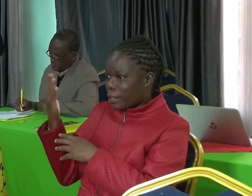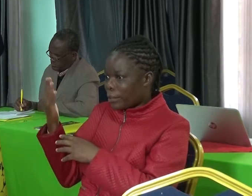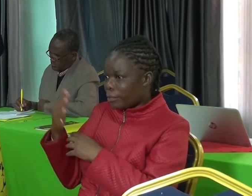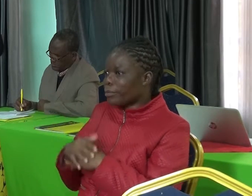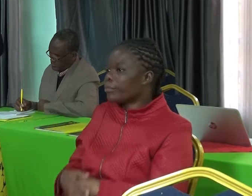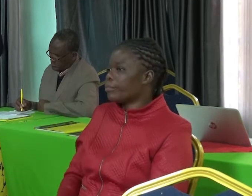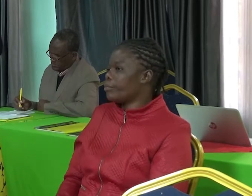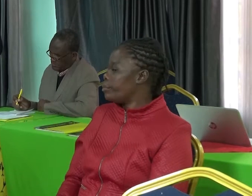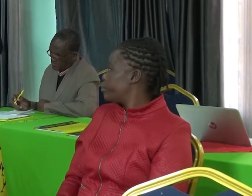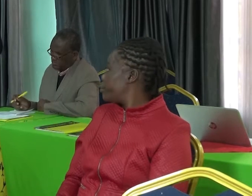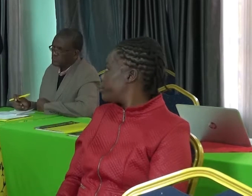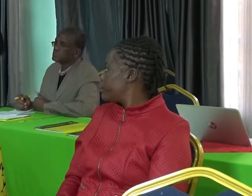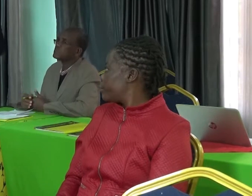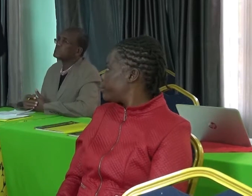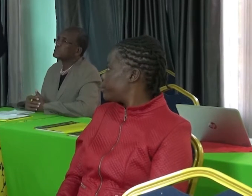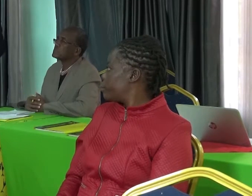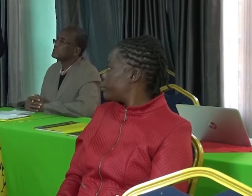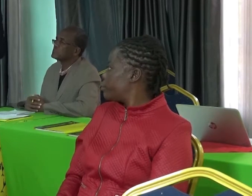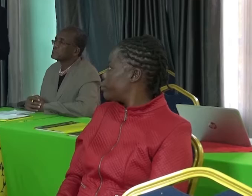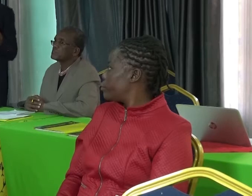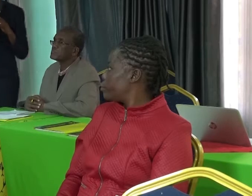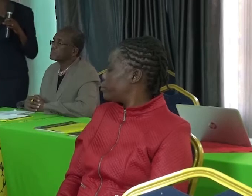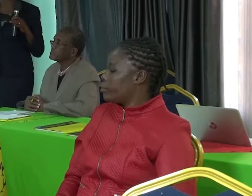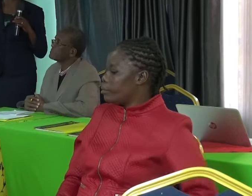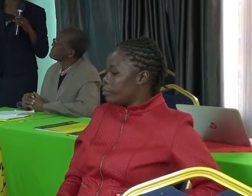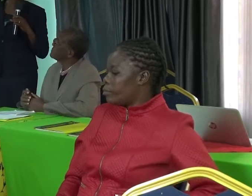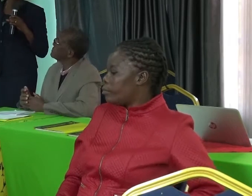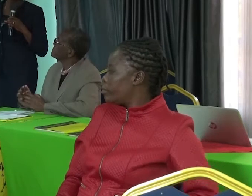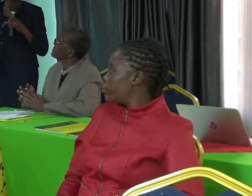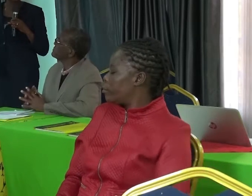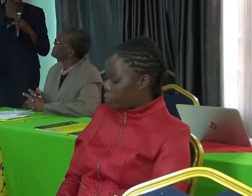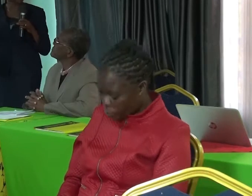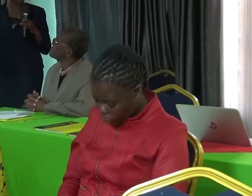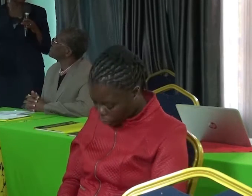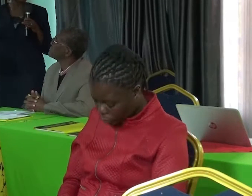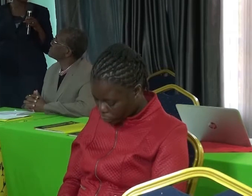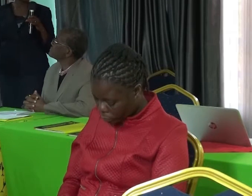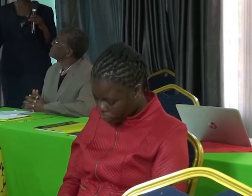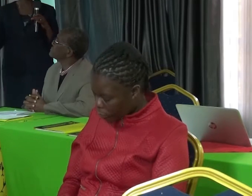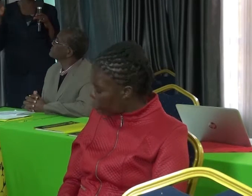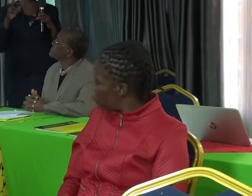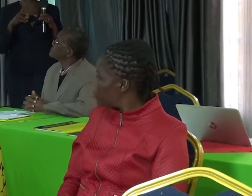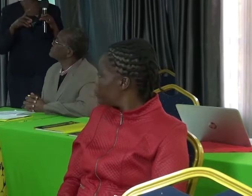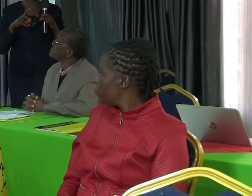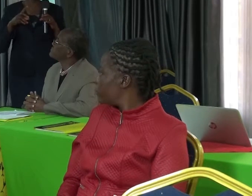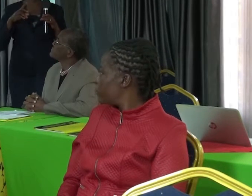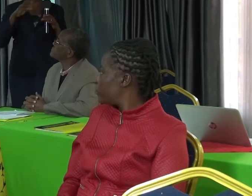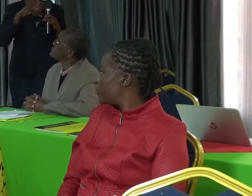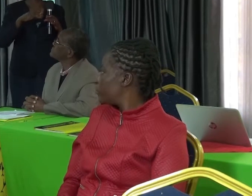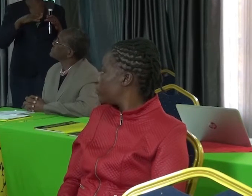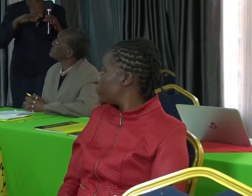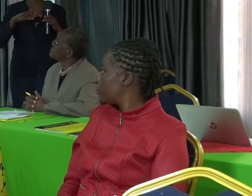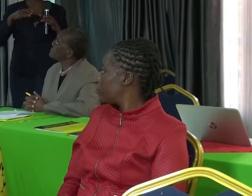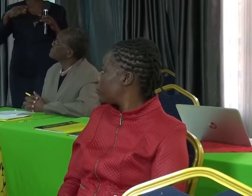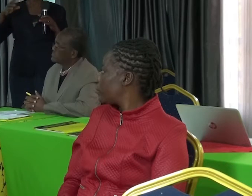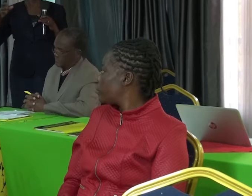your group has done. So that is an example of technology-enabled learning. There are others. All information from